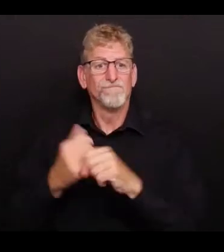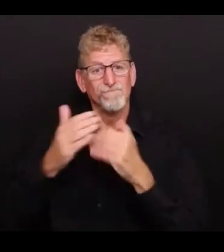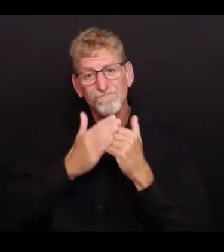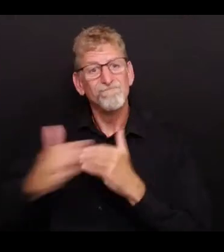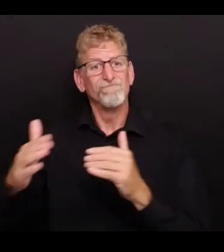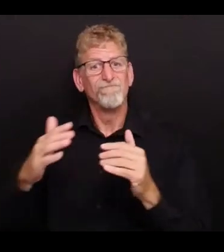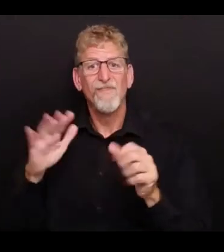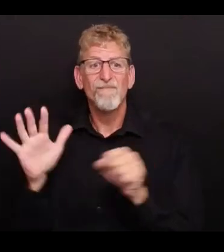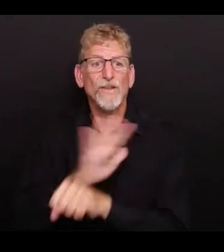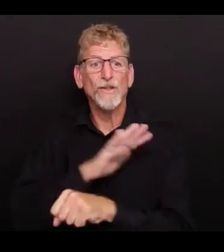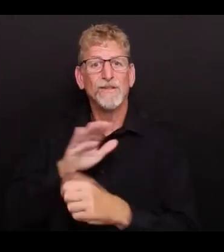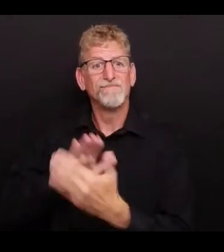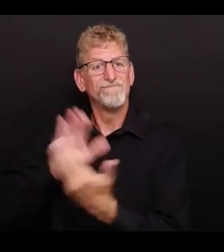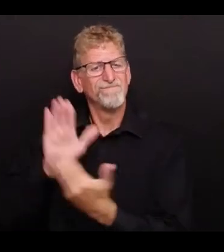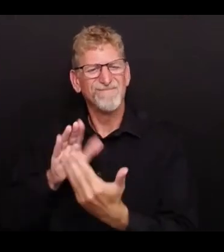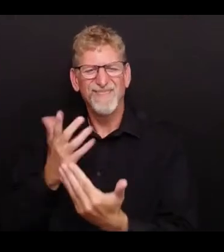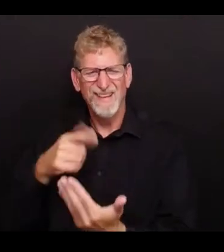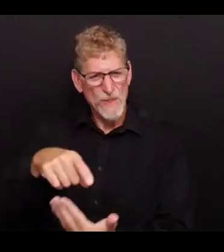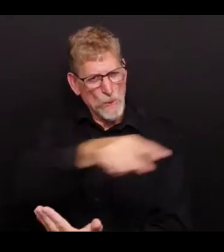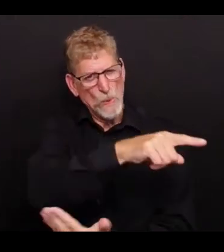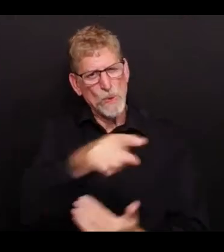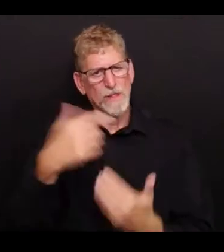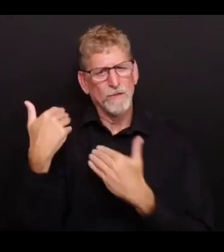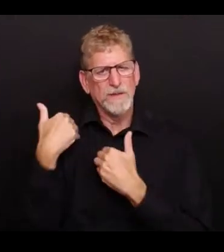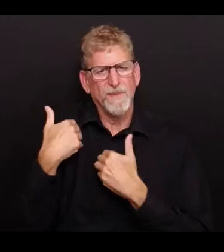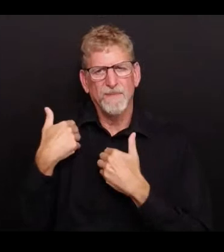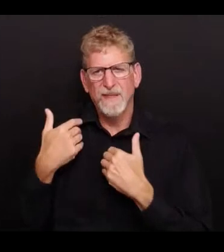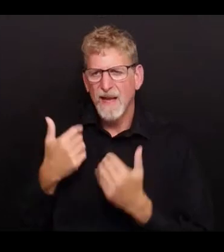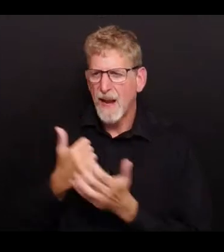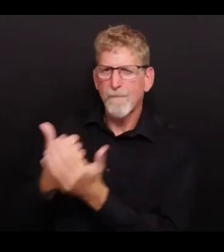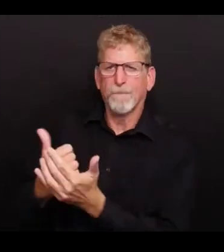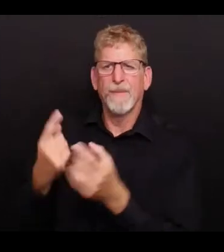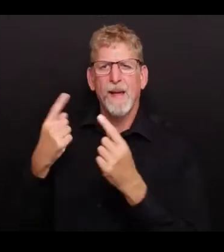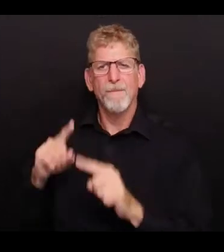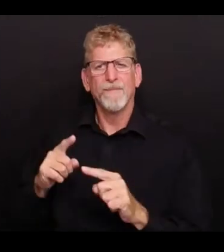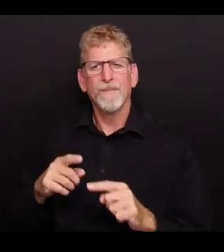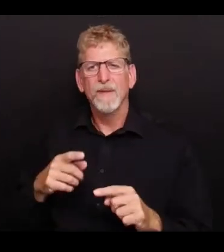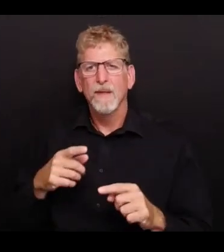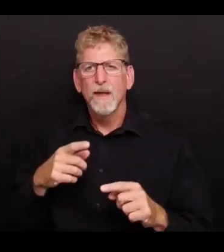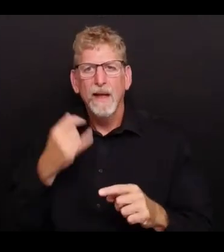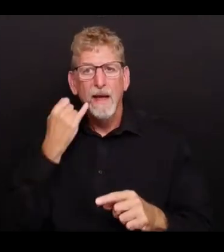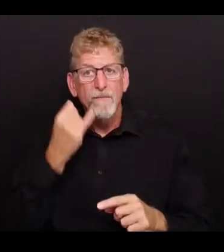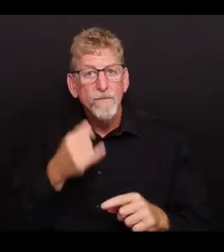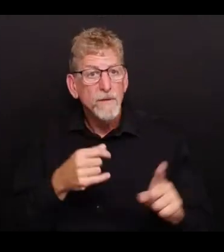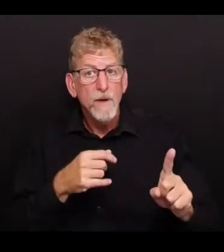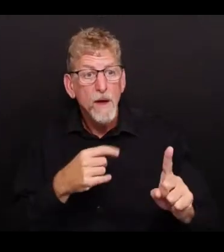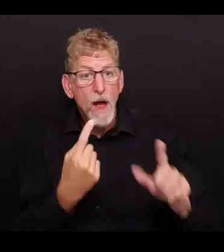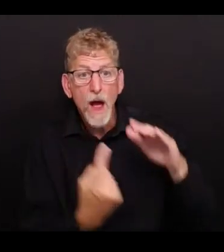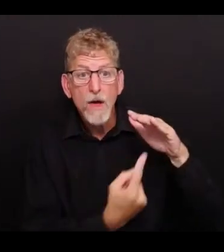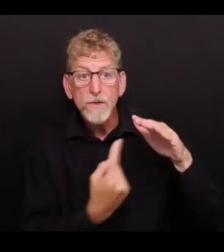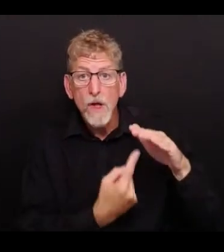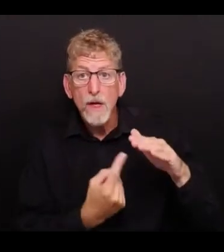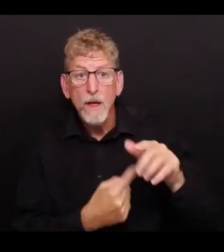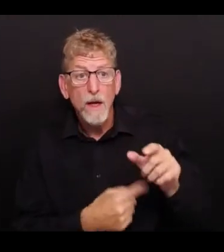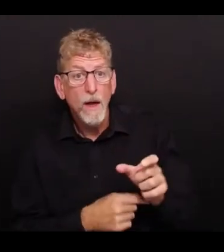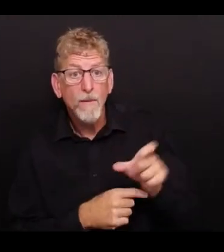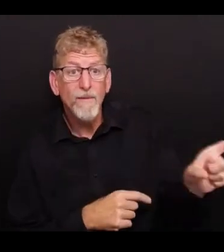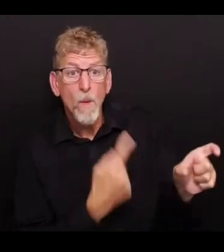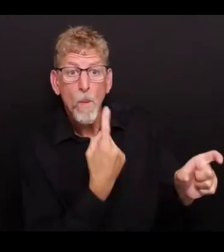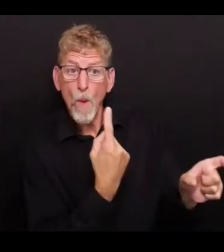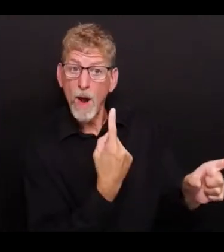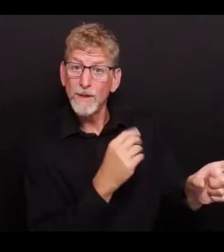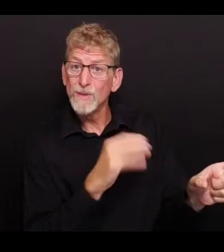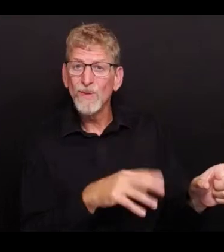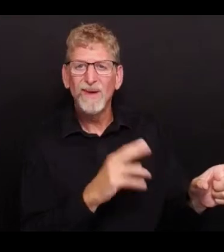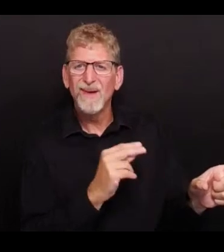doesn't just happen in isolation and affect one child. It has that ripple effect to the child's household, the child's grandparents,